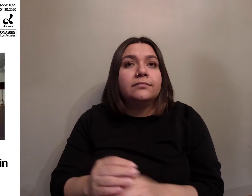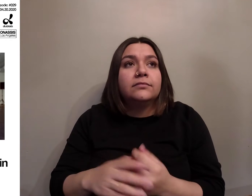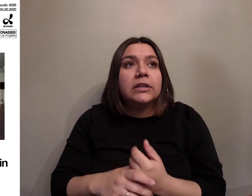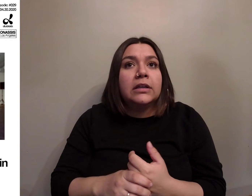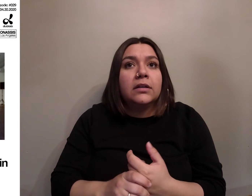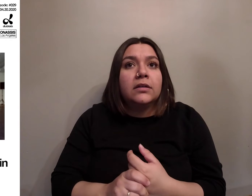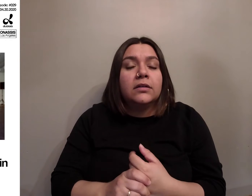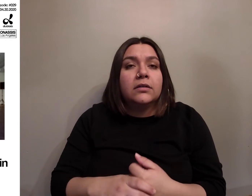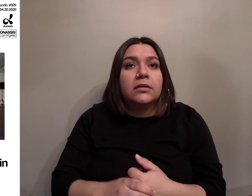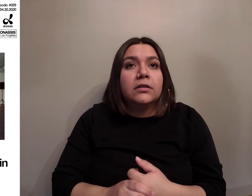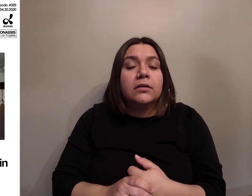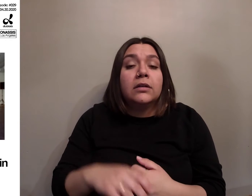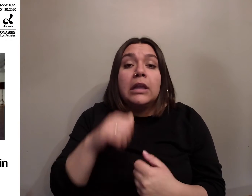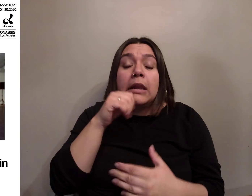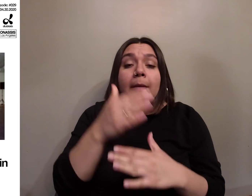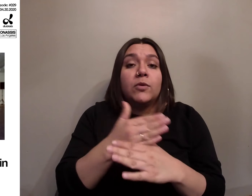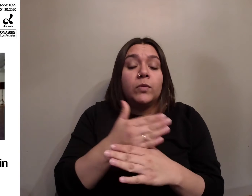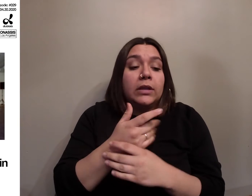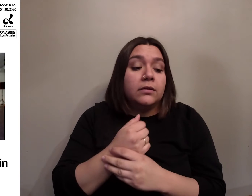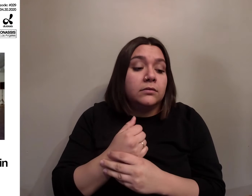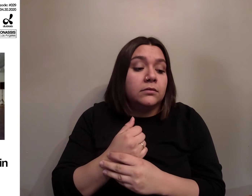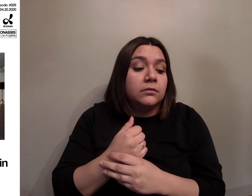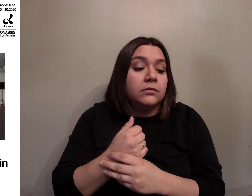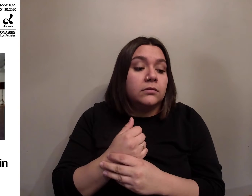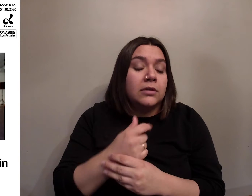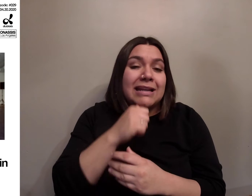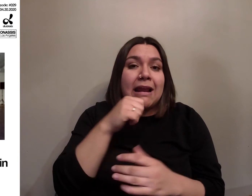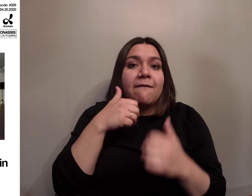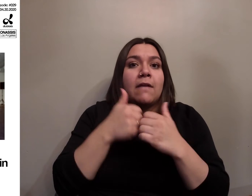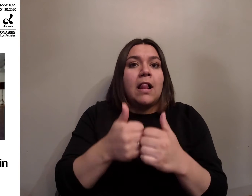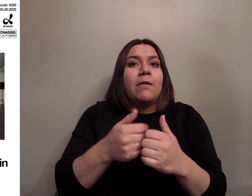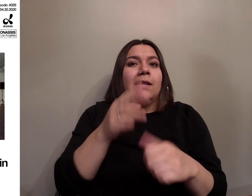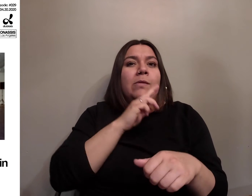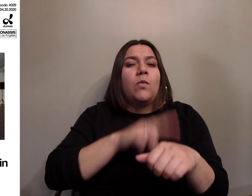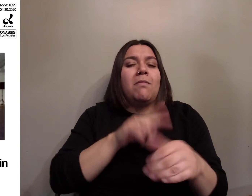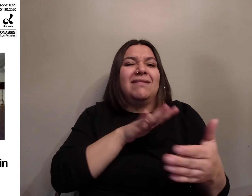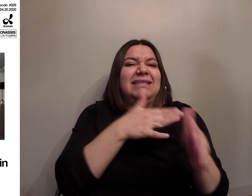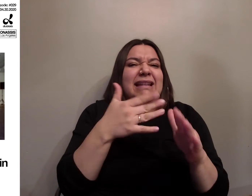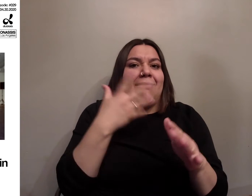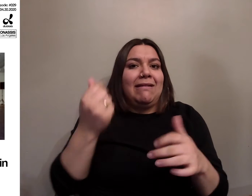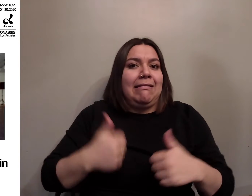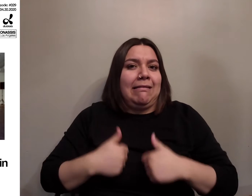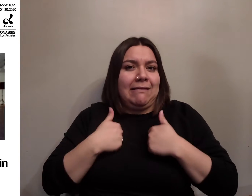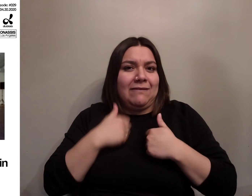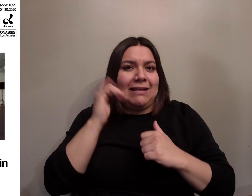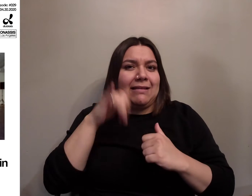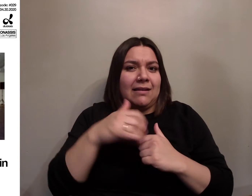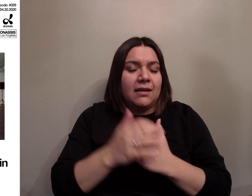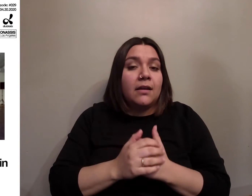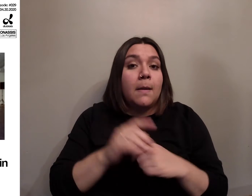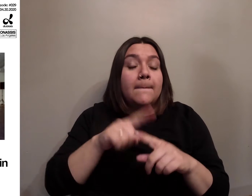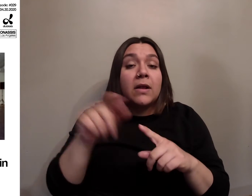between. So that's why queering. But I didn't name the assembly. No, I understand.